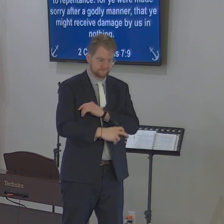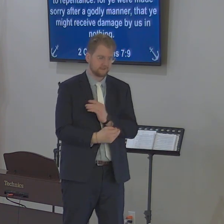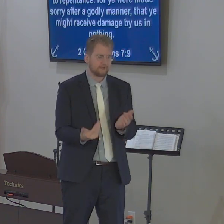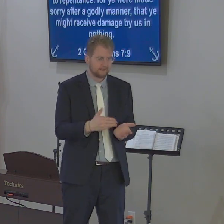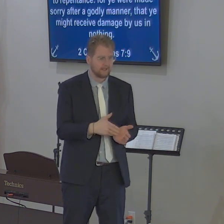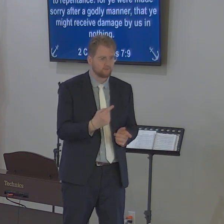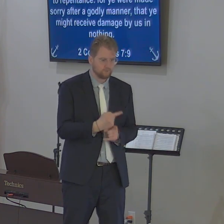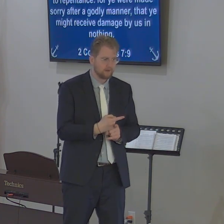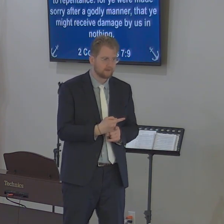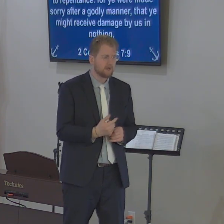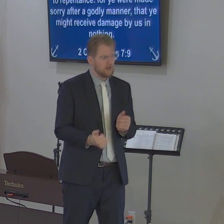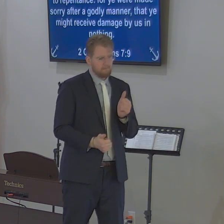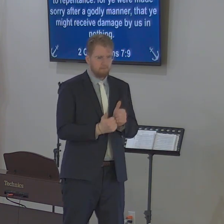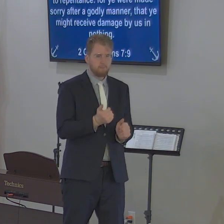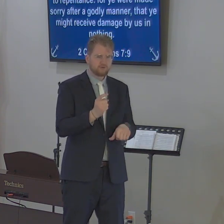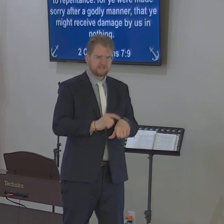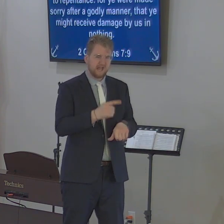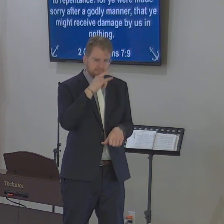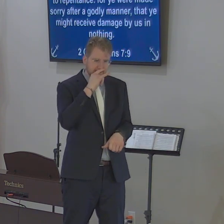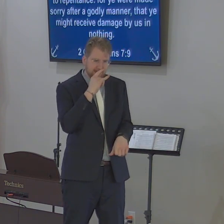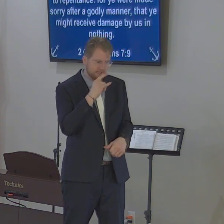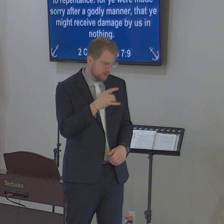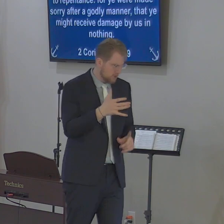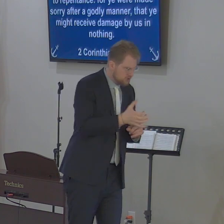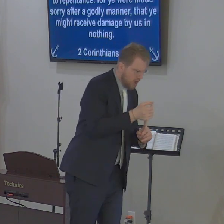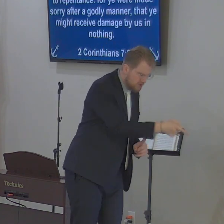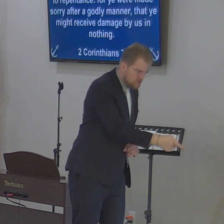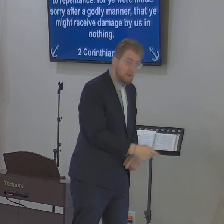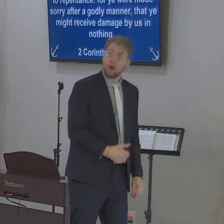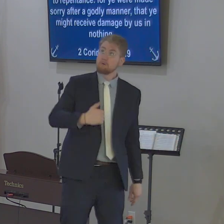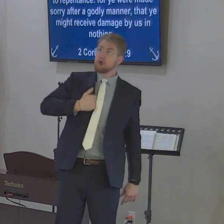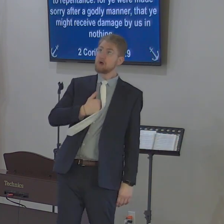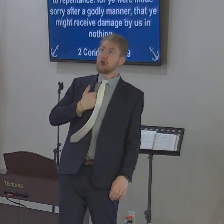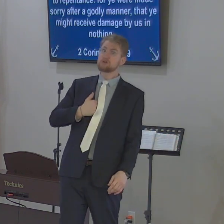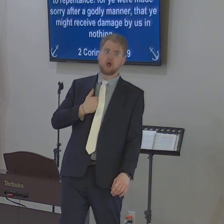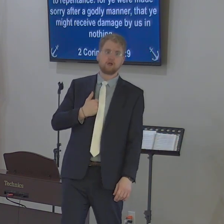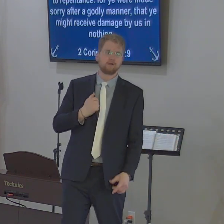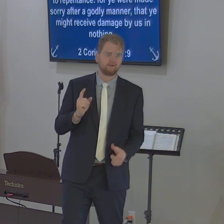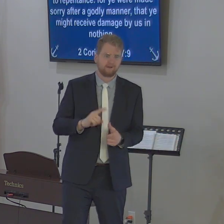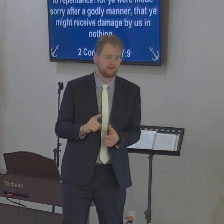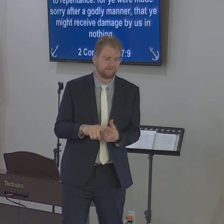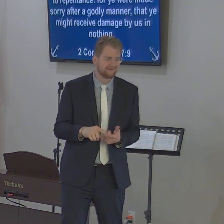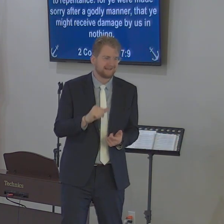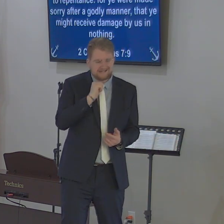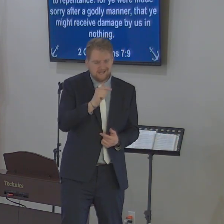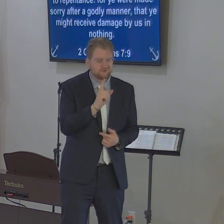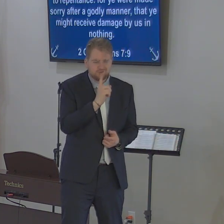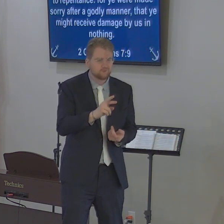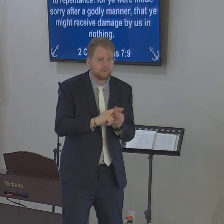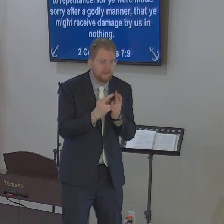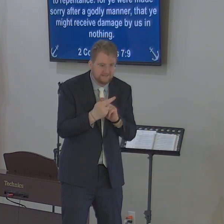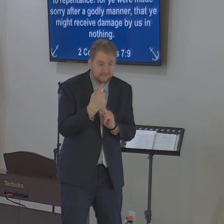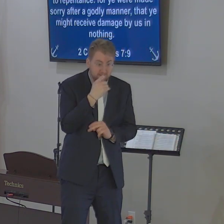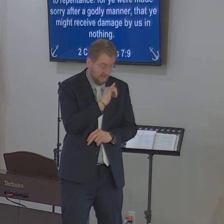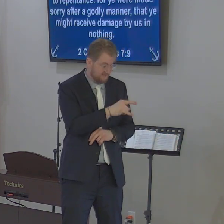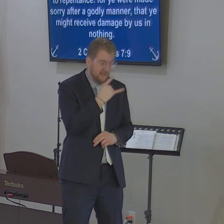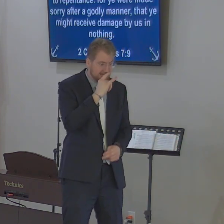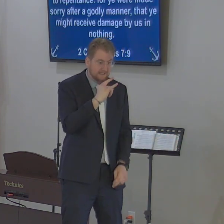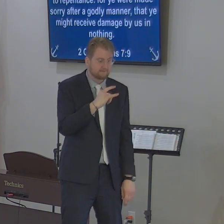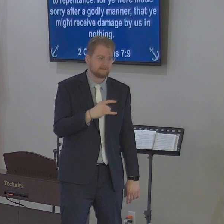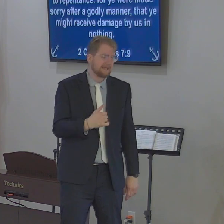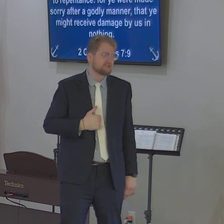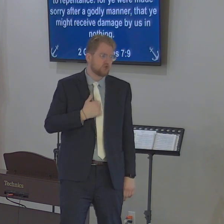many of us are the same way. We're sorry that we got caught, but we didn't have a true godly repentance. There's a difference.